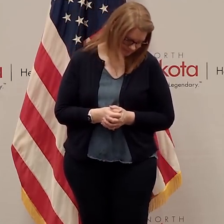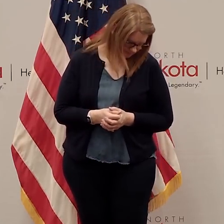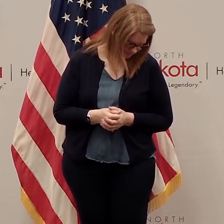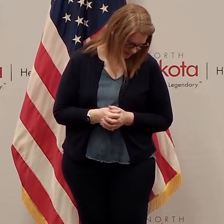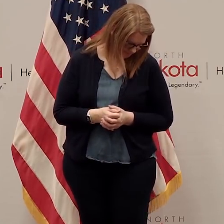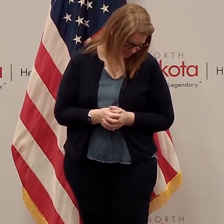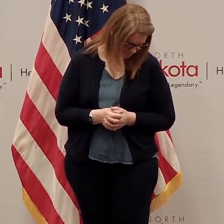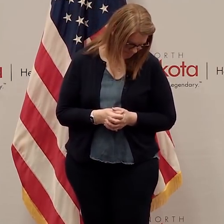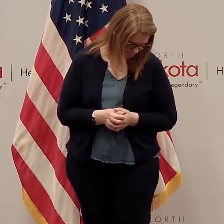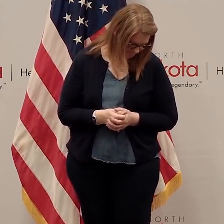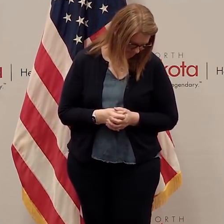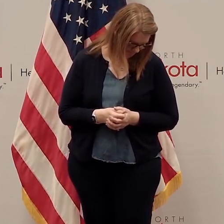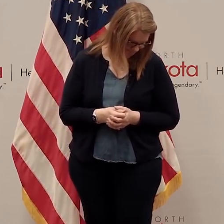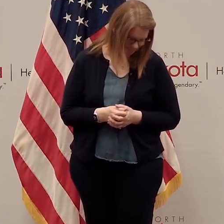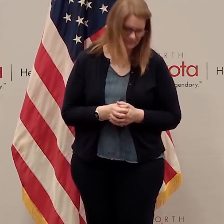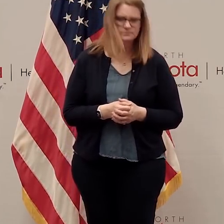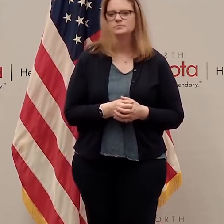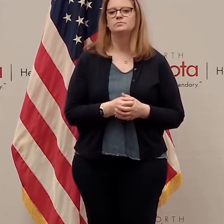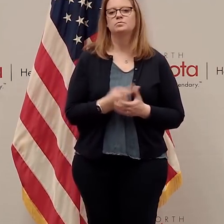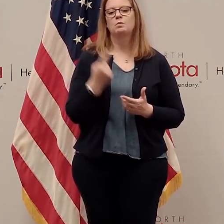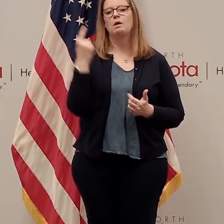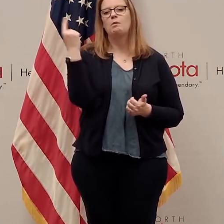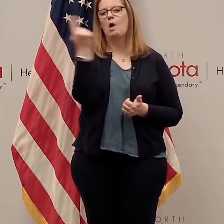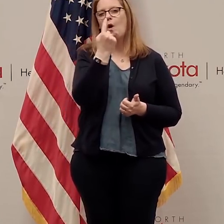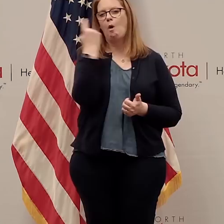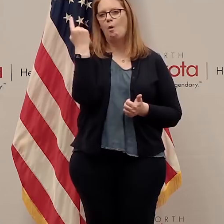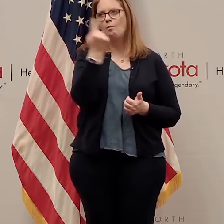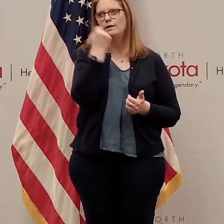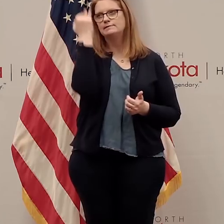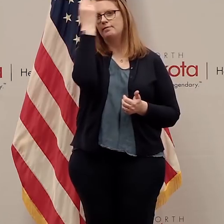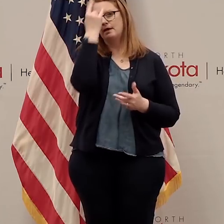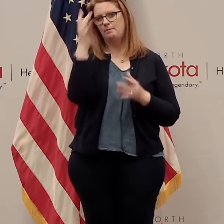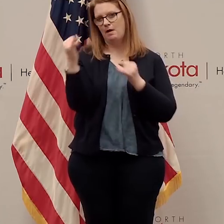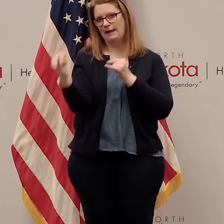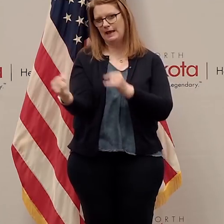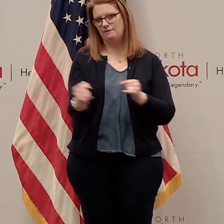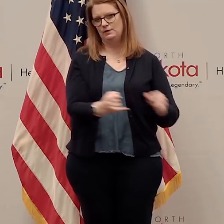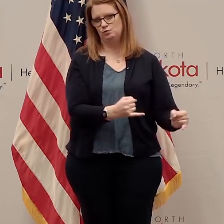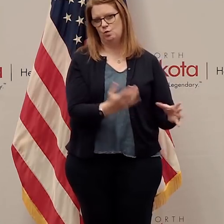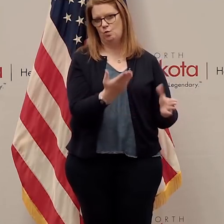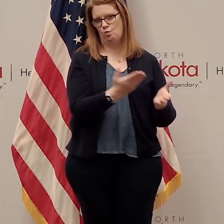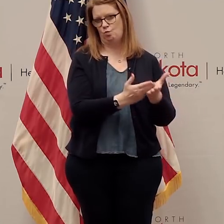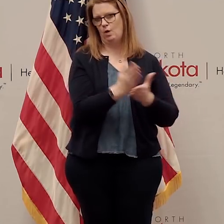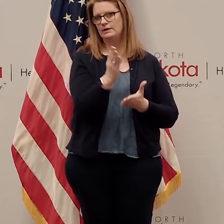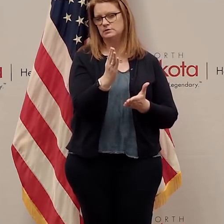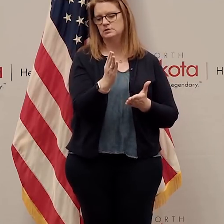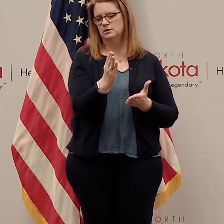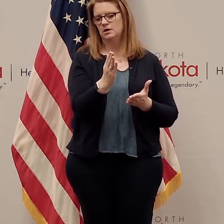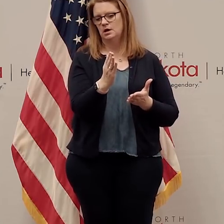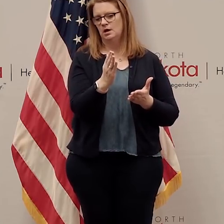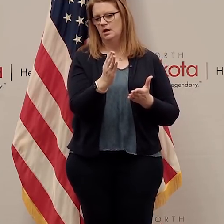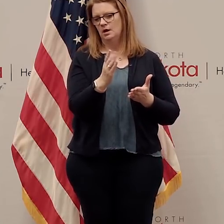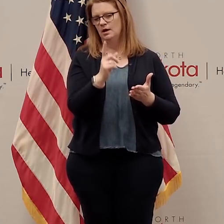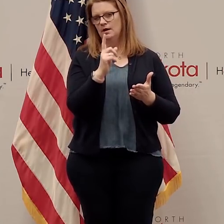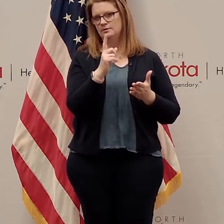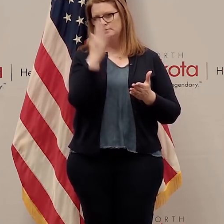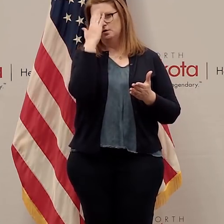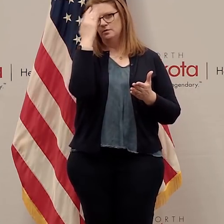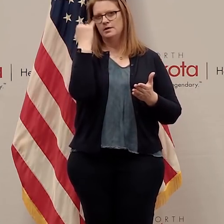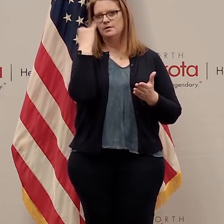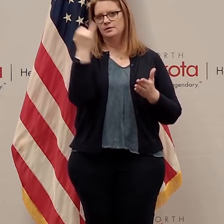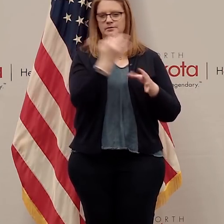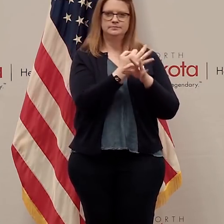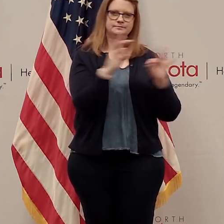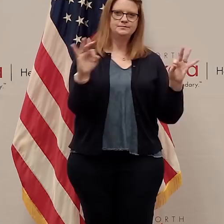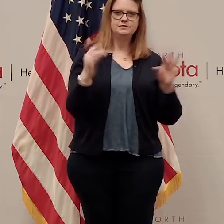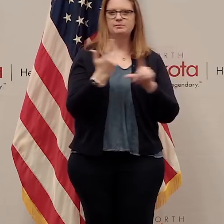I think again, we were always thinking about people's individual rights. We were always trying to balance that idea of freedom and liberty and what